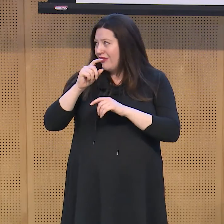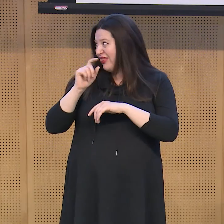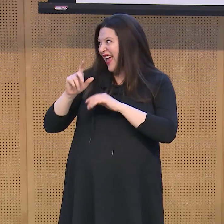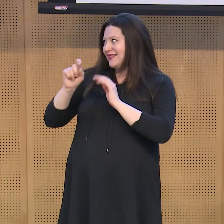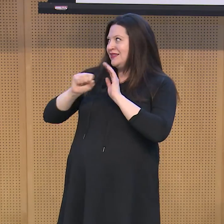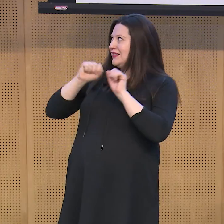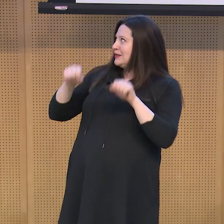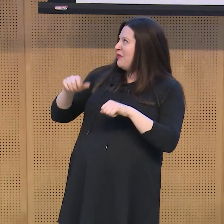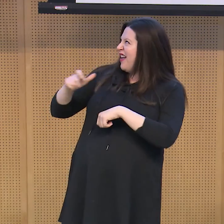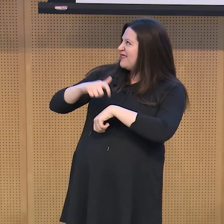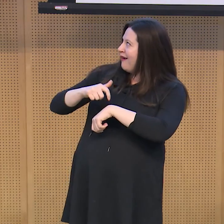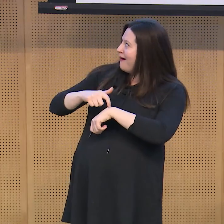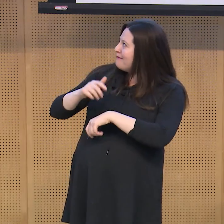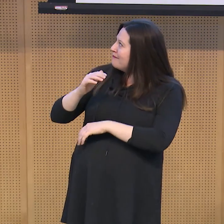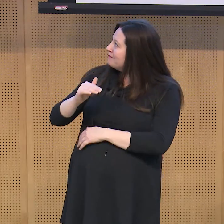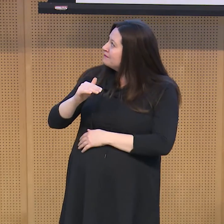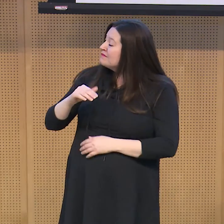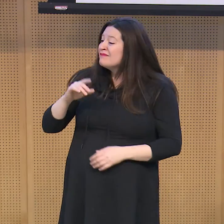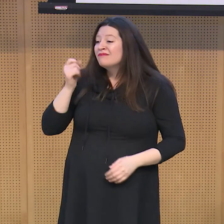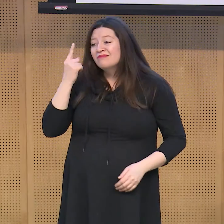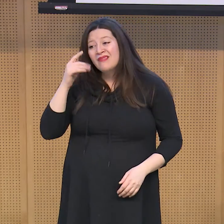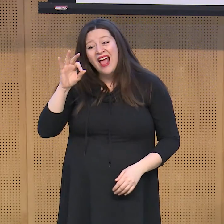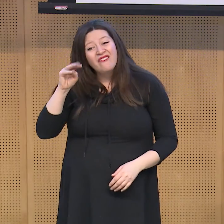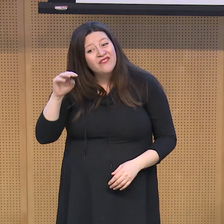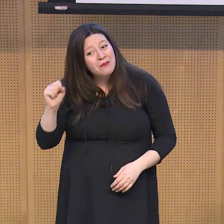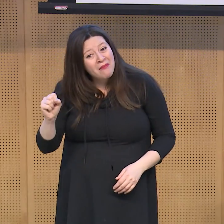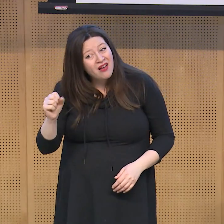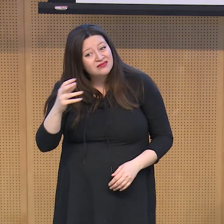reserve through that system at that time.